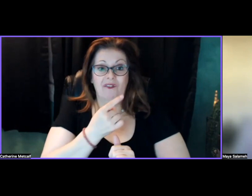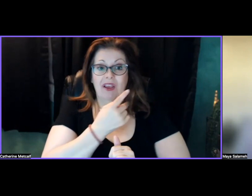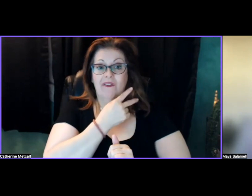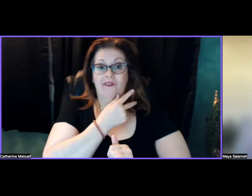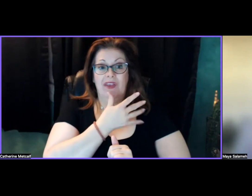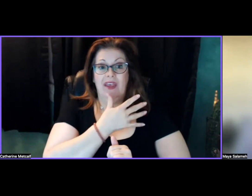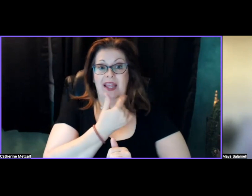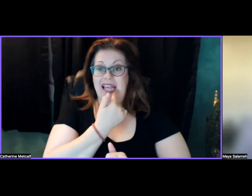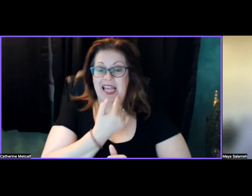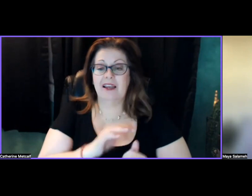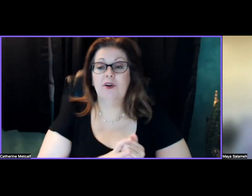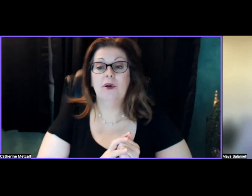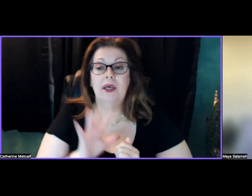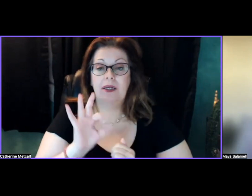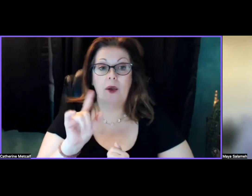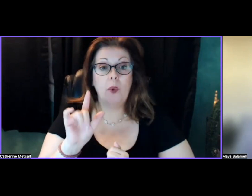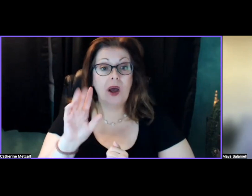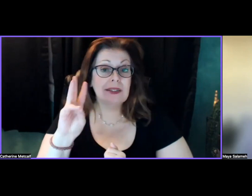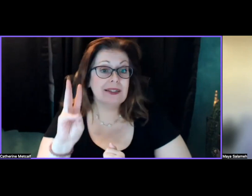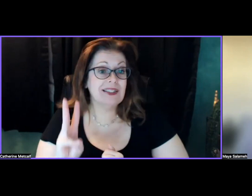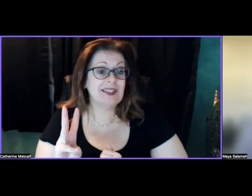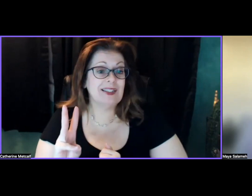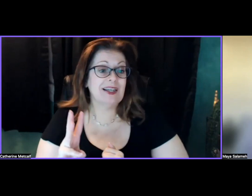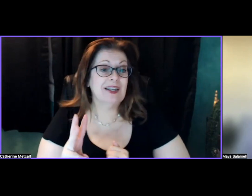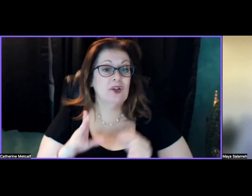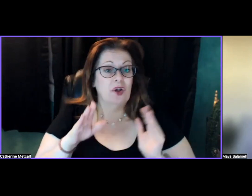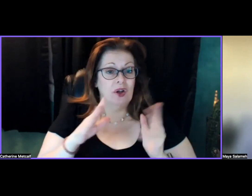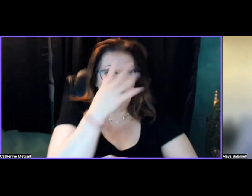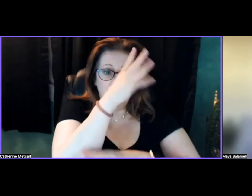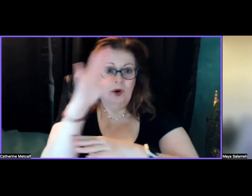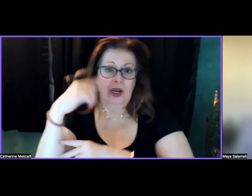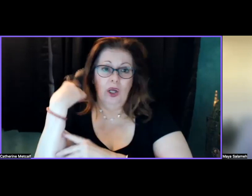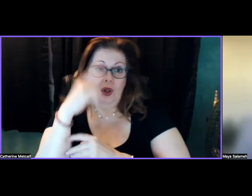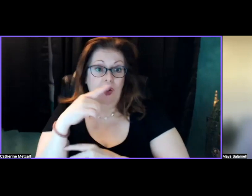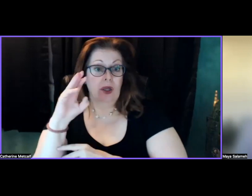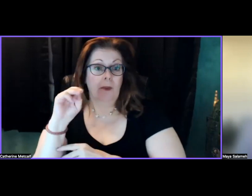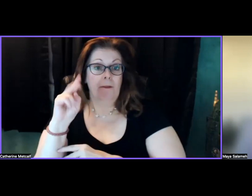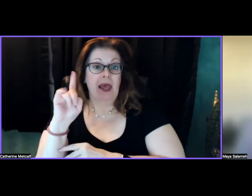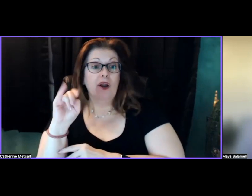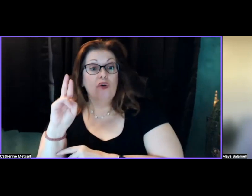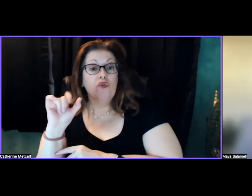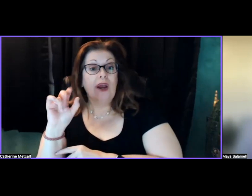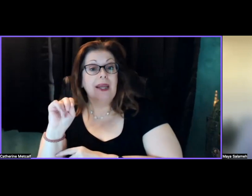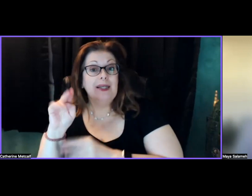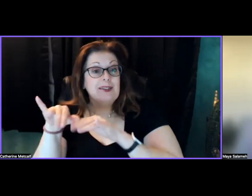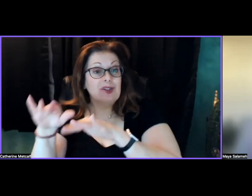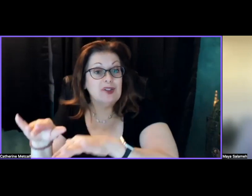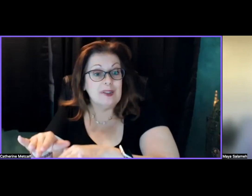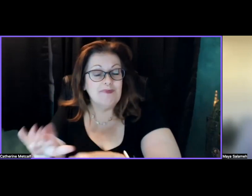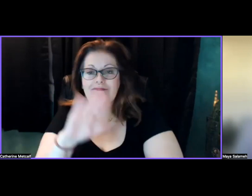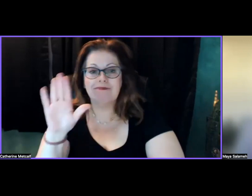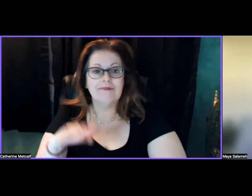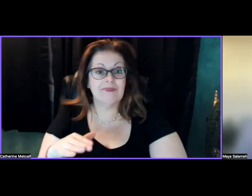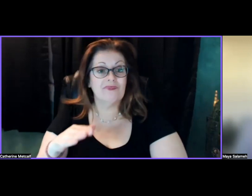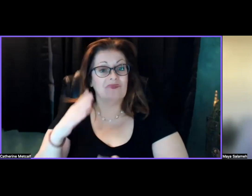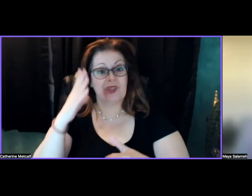916, a lemon grove looks like the Mediterranean from 2 blocks down, and once I dreamt I had a daughter, and I never slept again. 91 Saida,